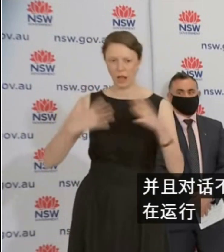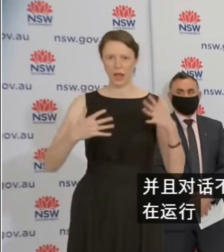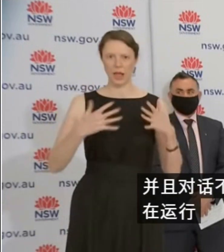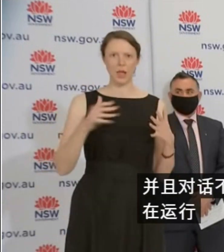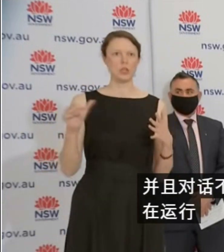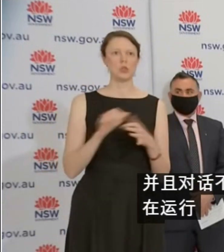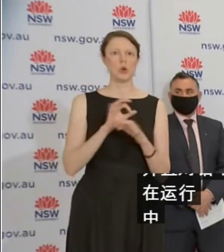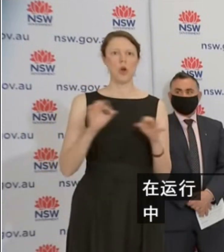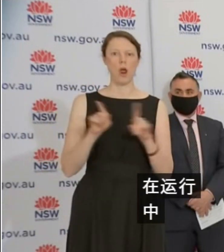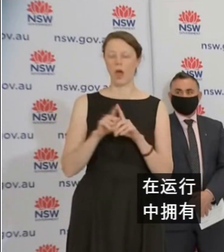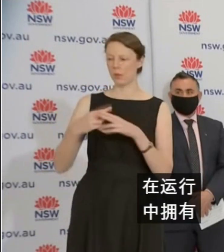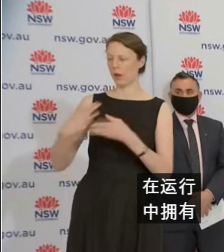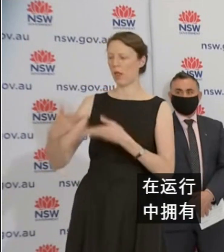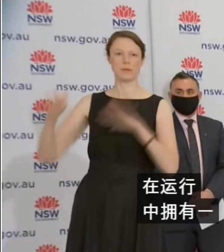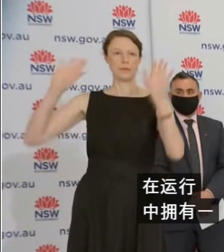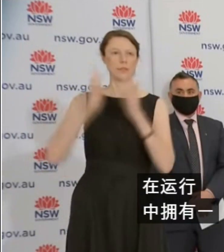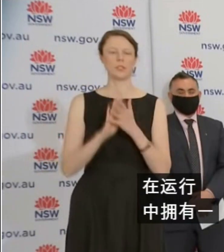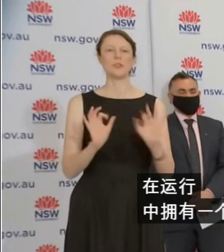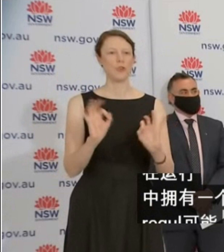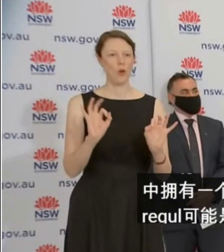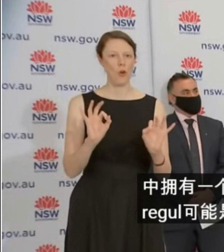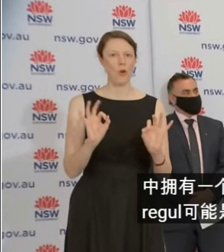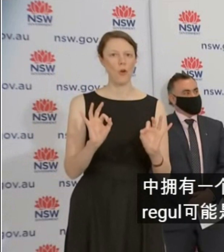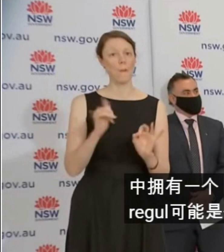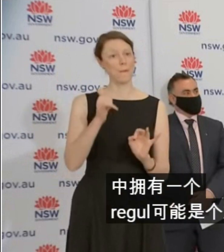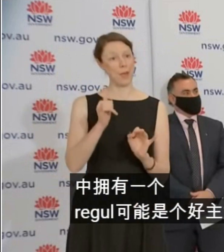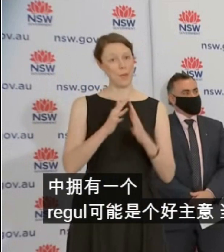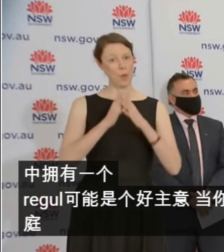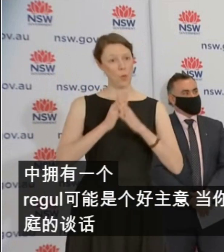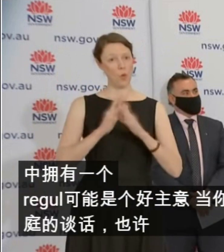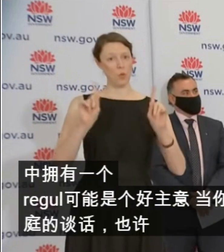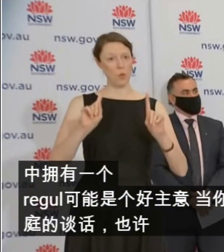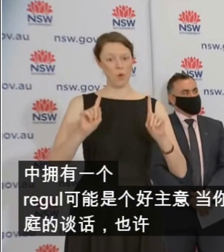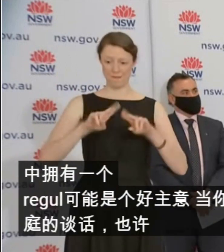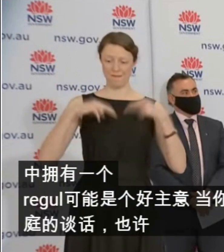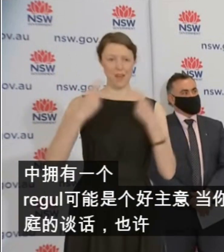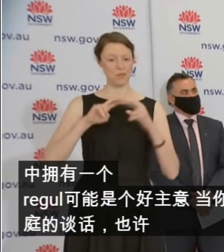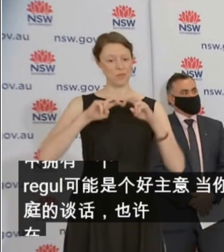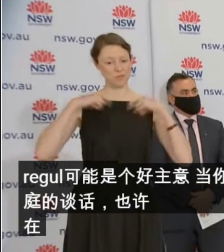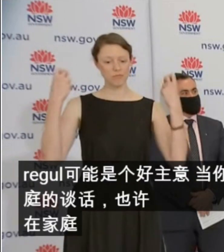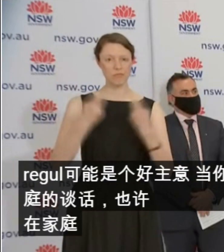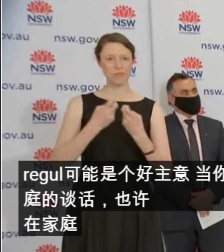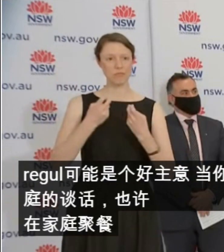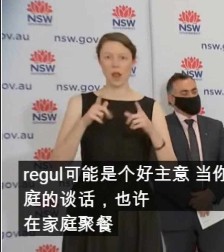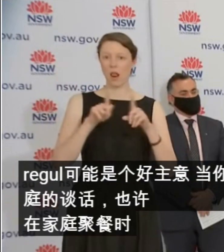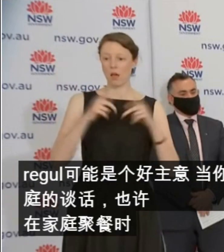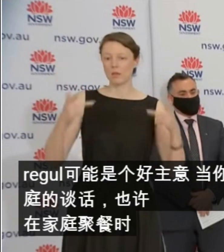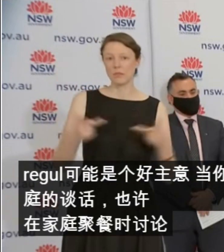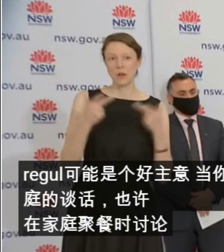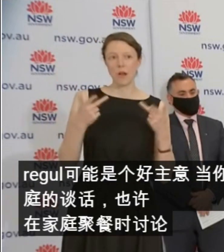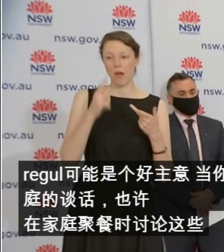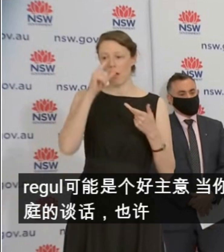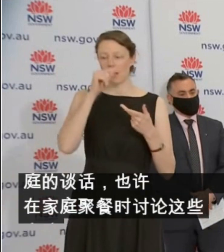run. It's probably a good idea to have a regular conversation as a family, perhaps over a family meal,